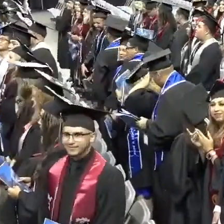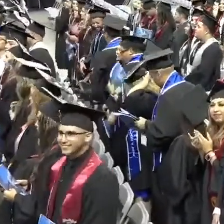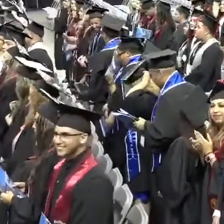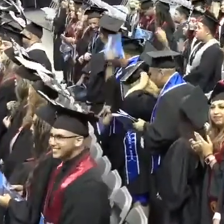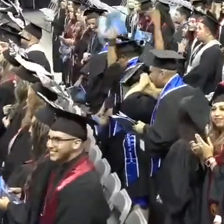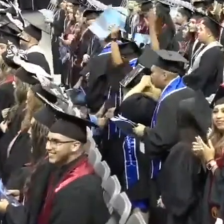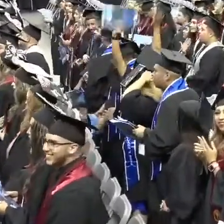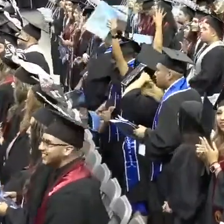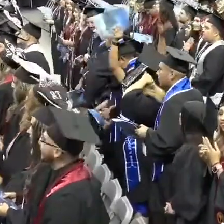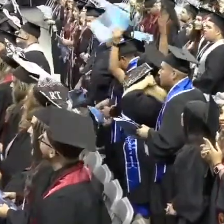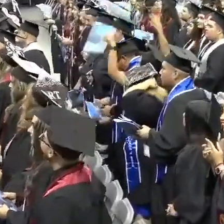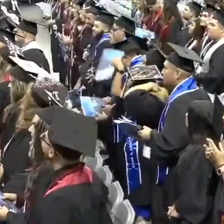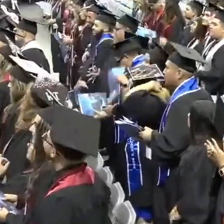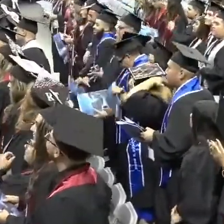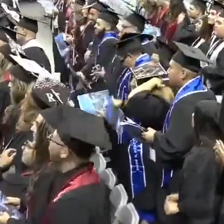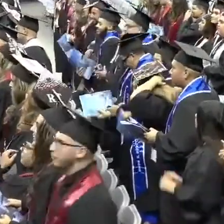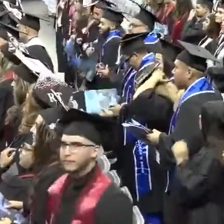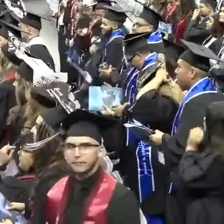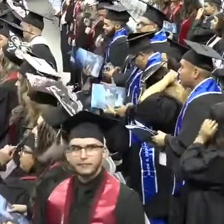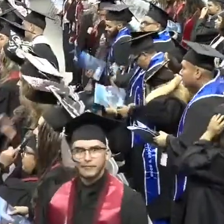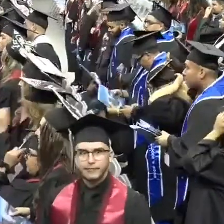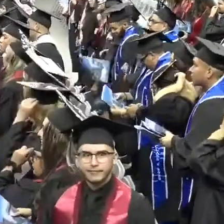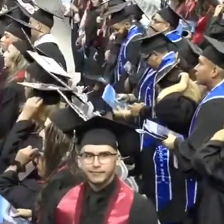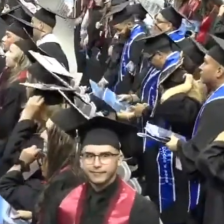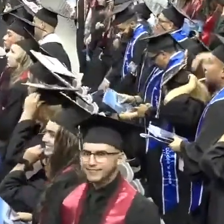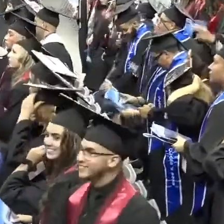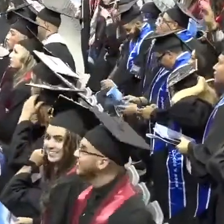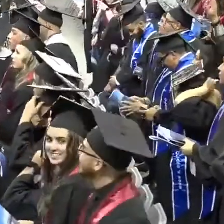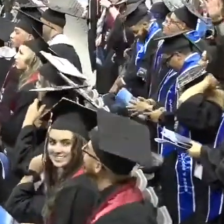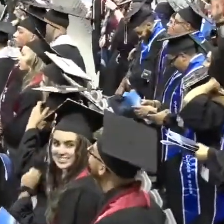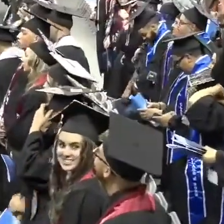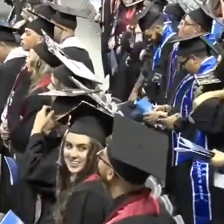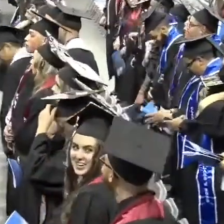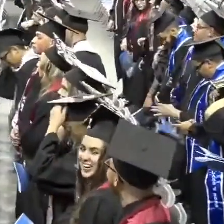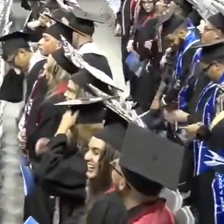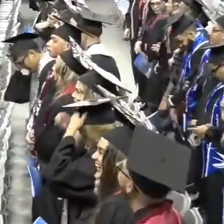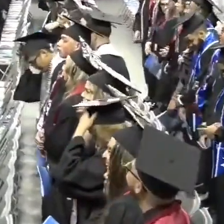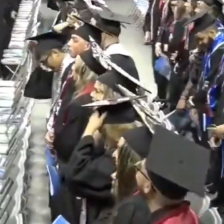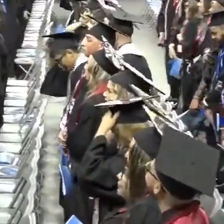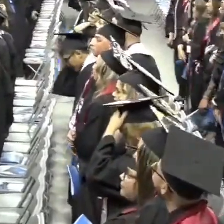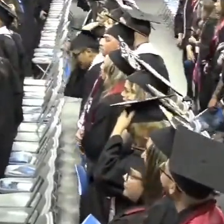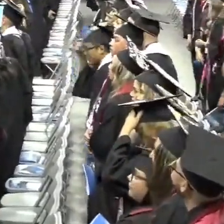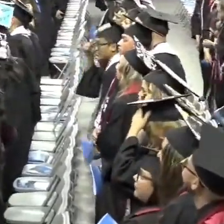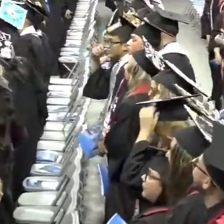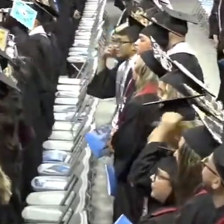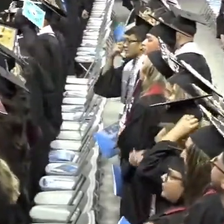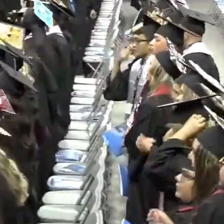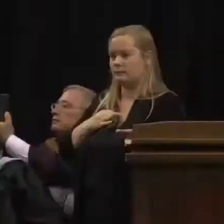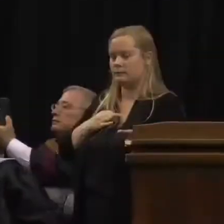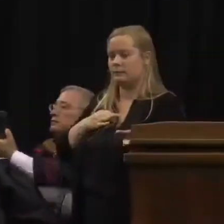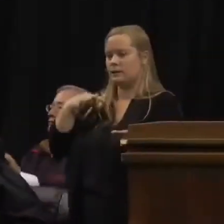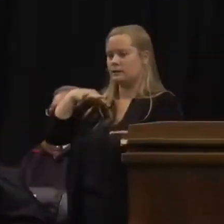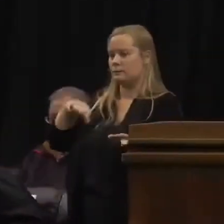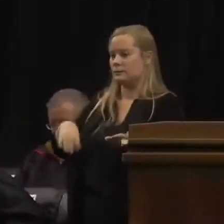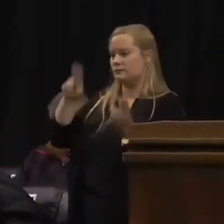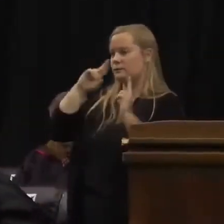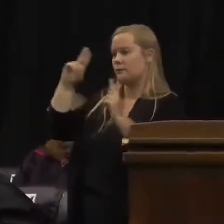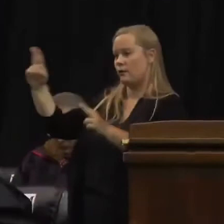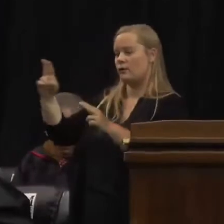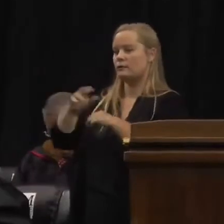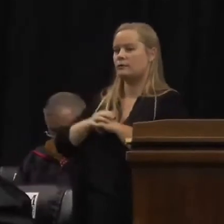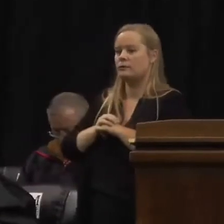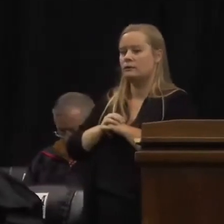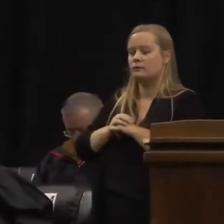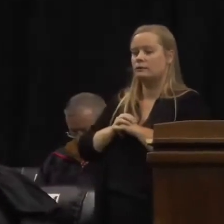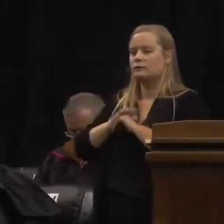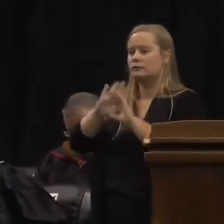All right, so on the recommendation of the faculty, it is a privilege and an honor